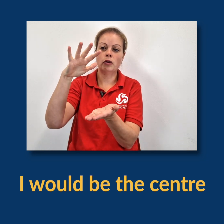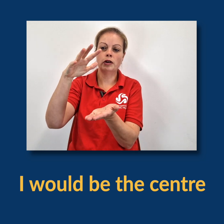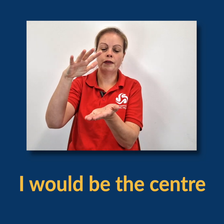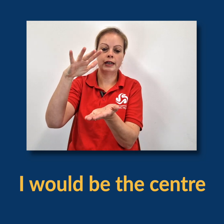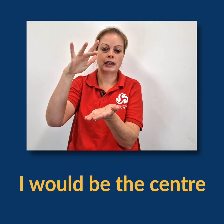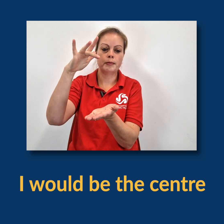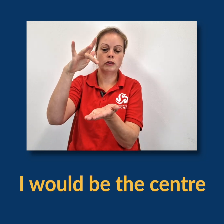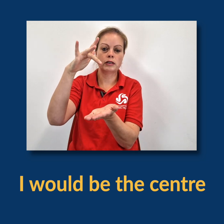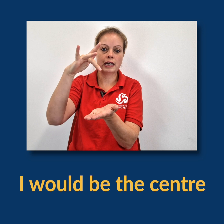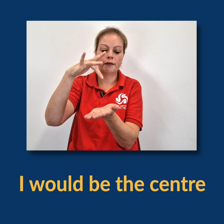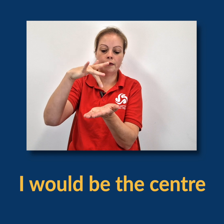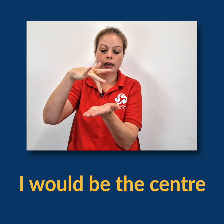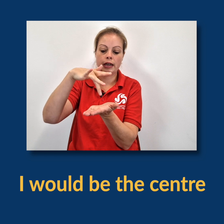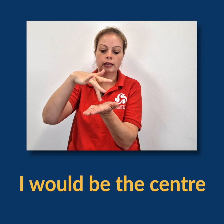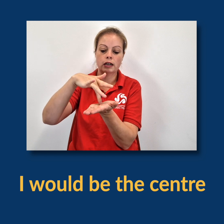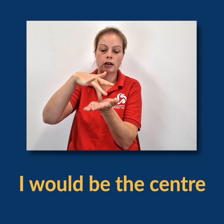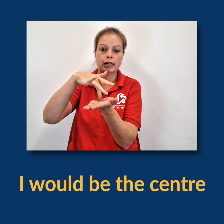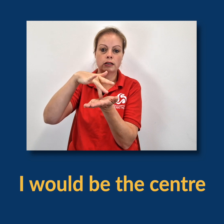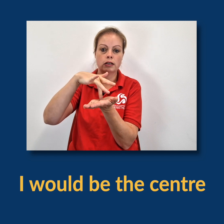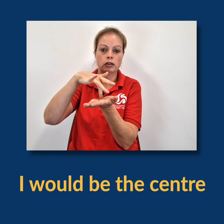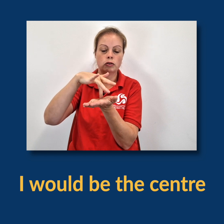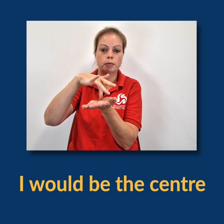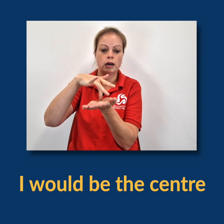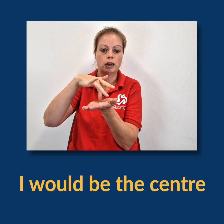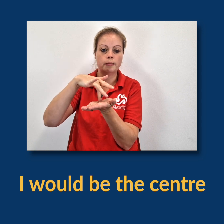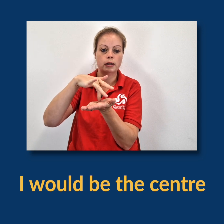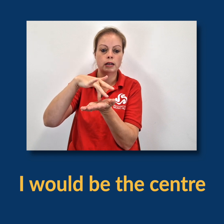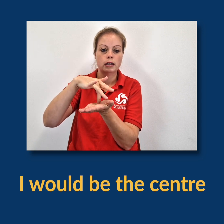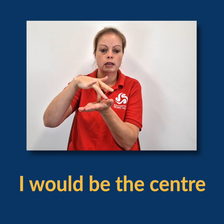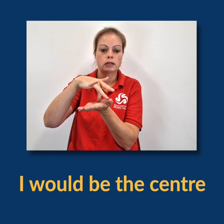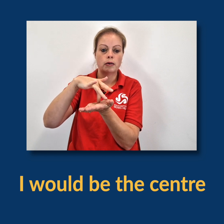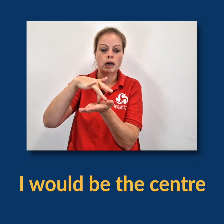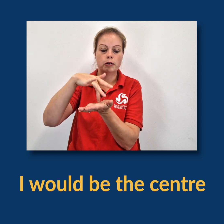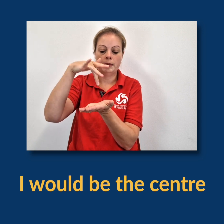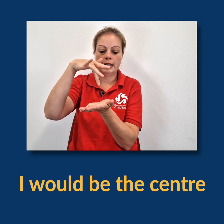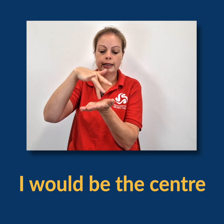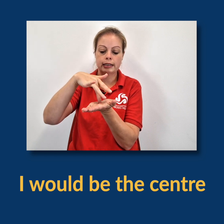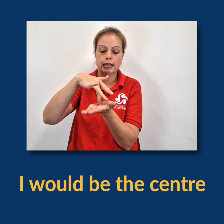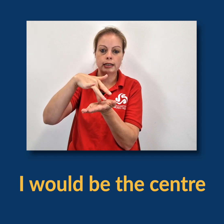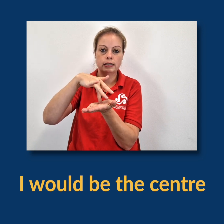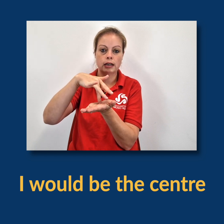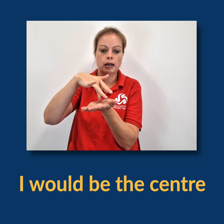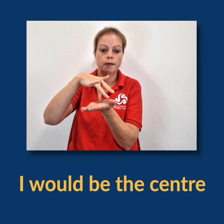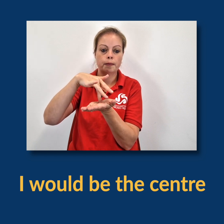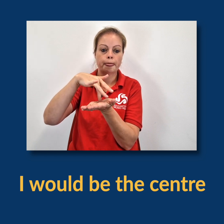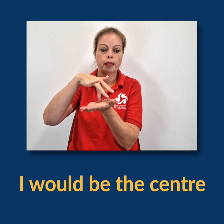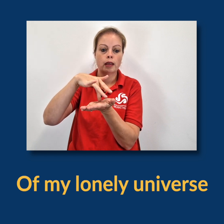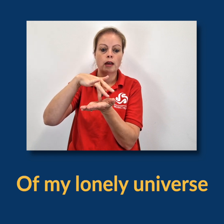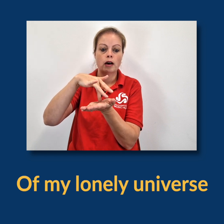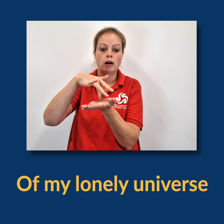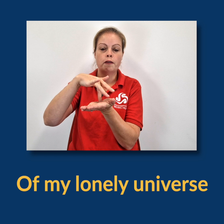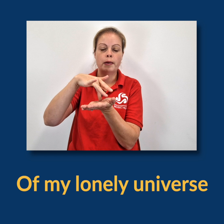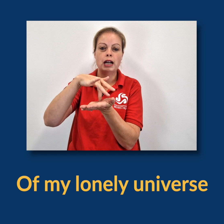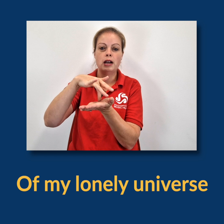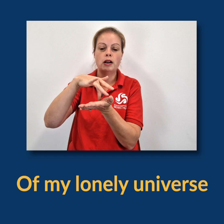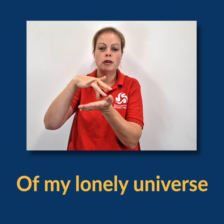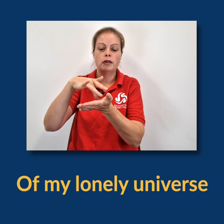your fingers out, but your second finger is going to go down to touch your palm. So I would be the center of my